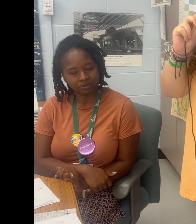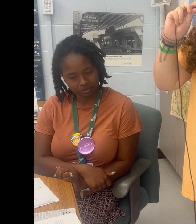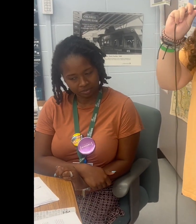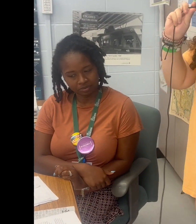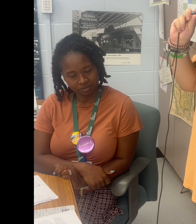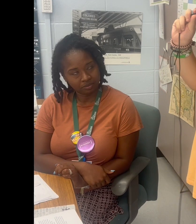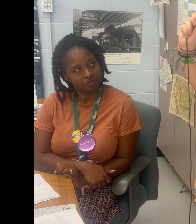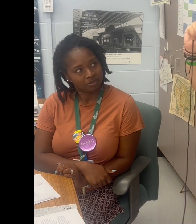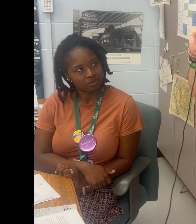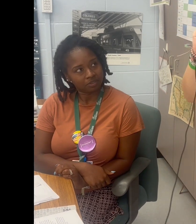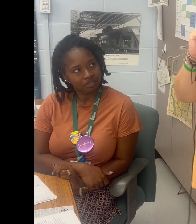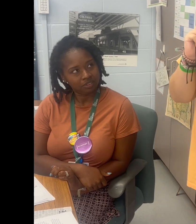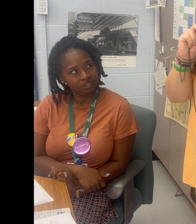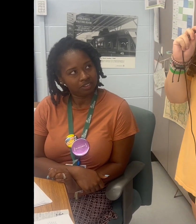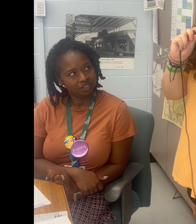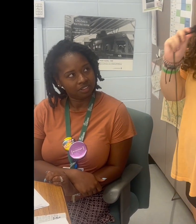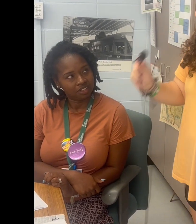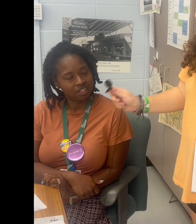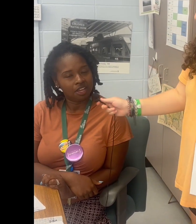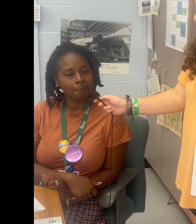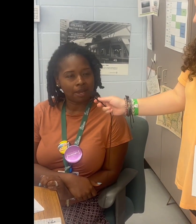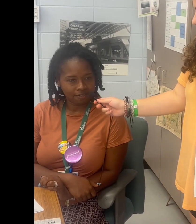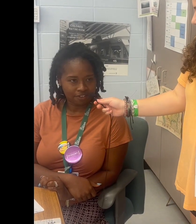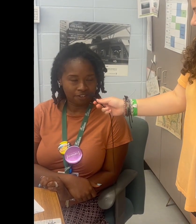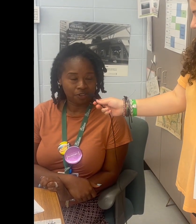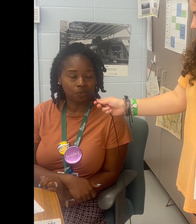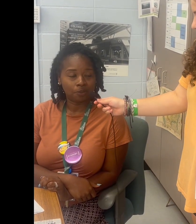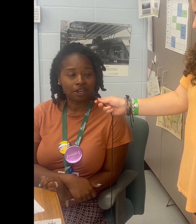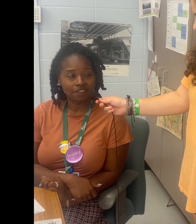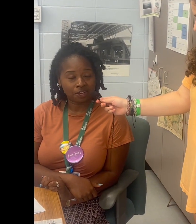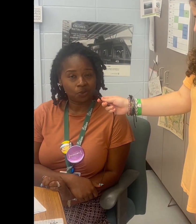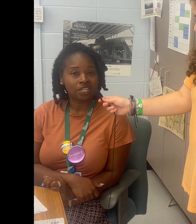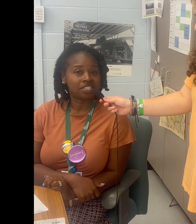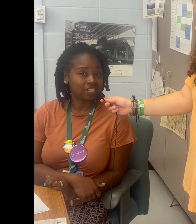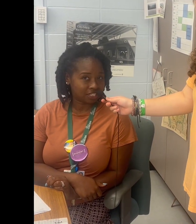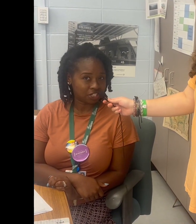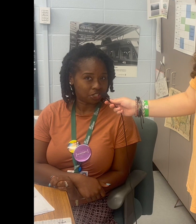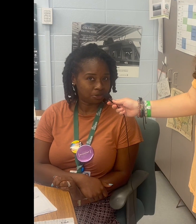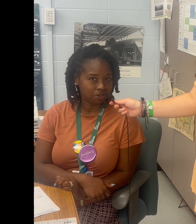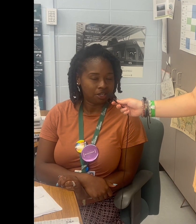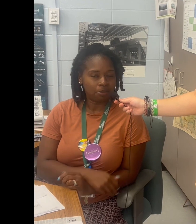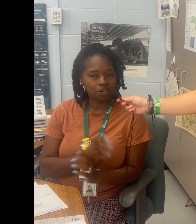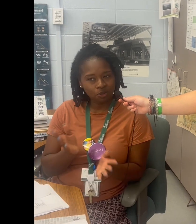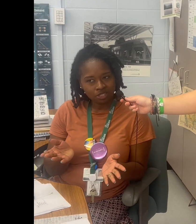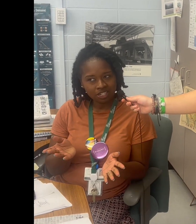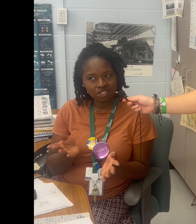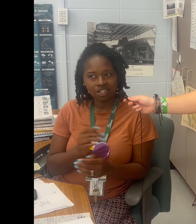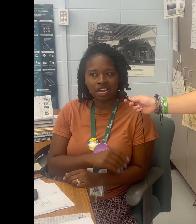is, what is your favorite Webway value? My favorite Webway value is citizenship. Being a new teacher, I'm